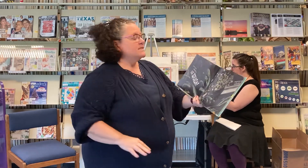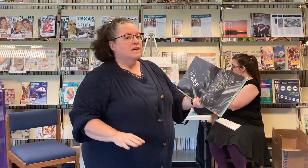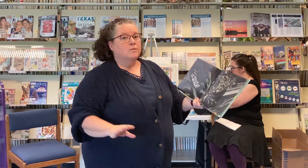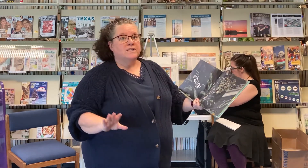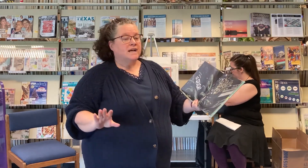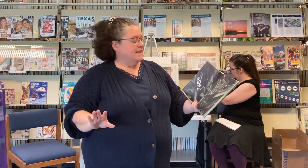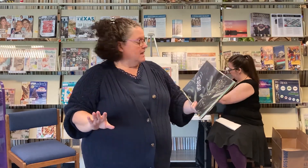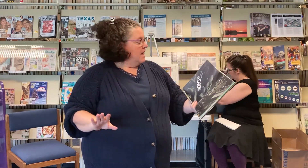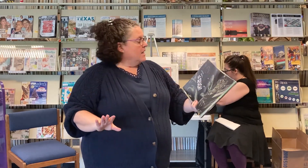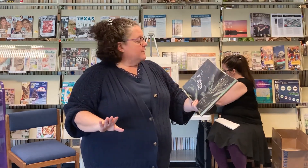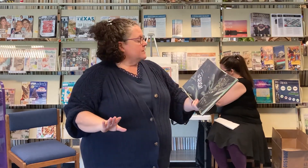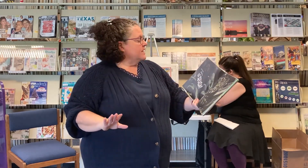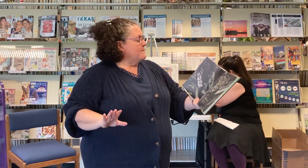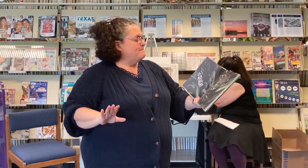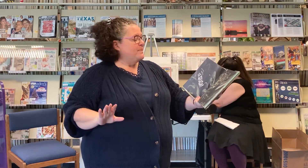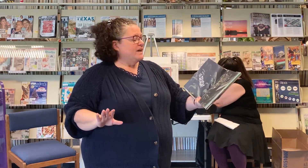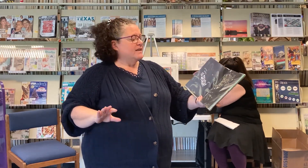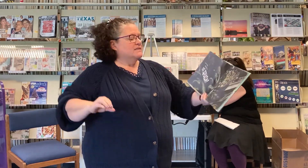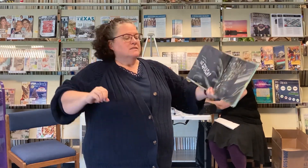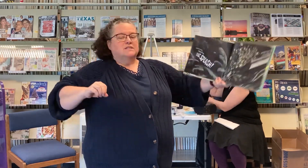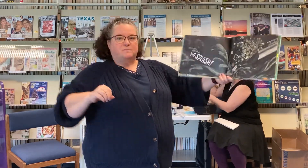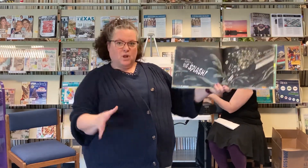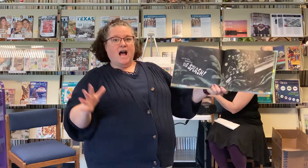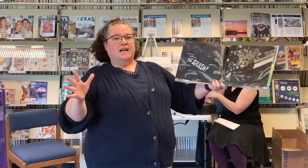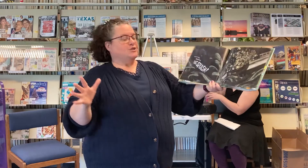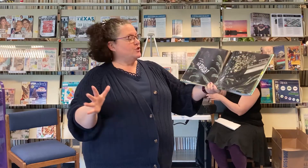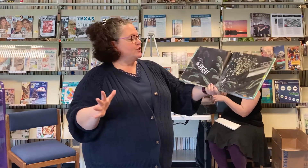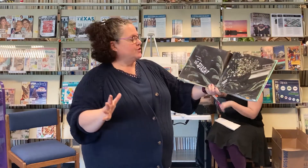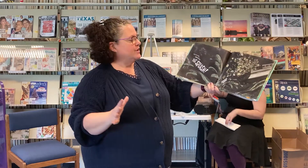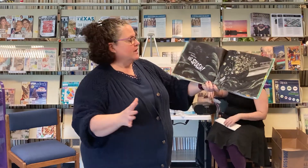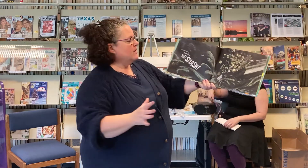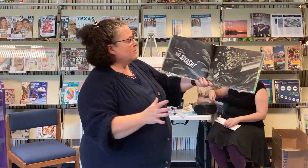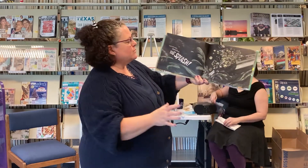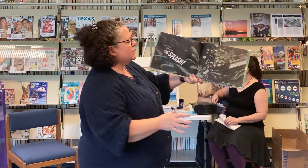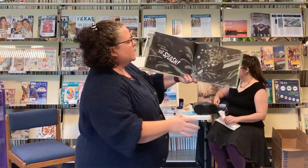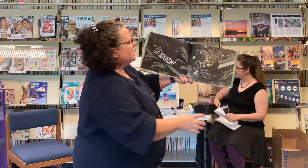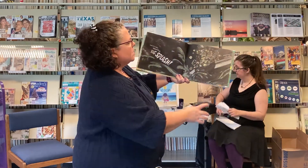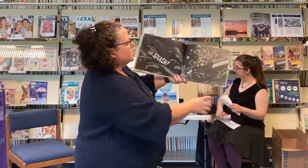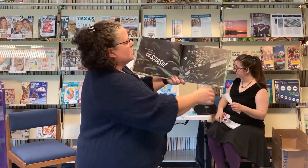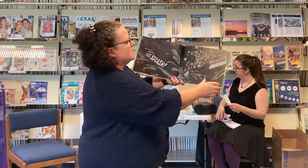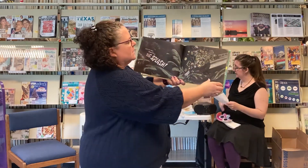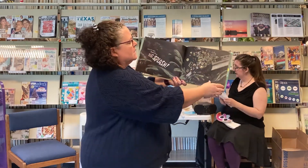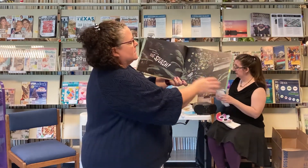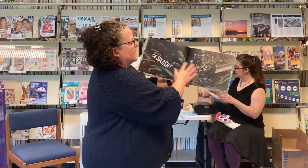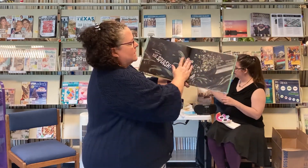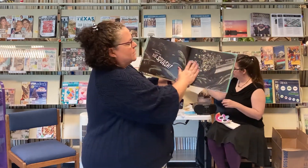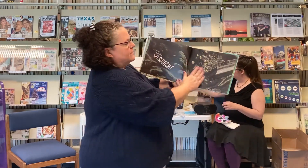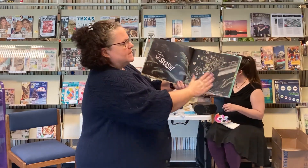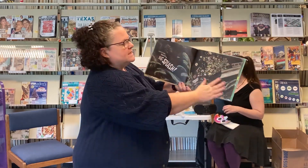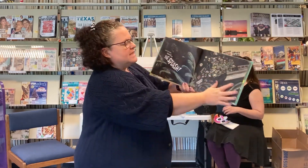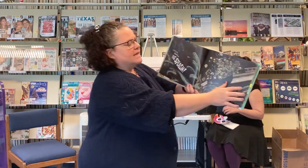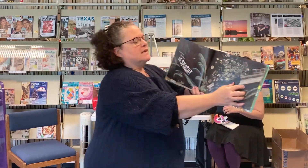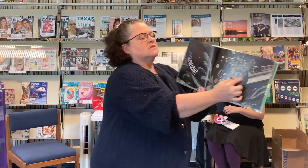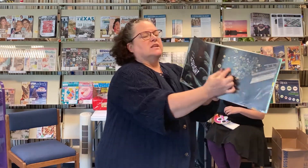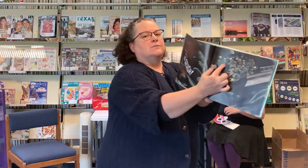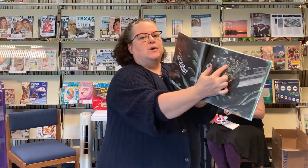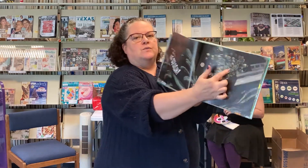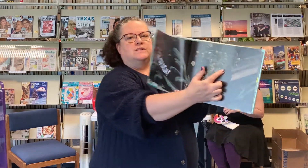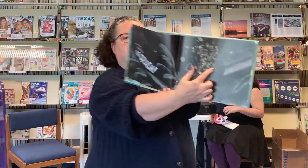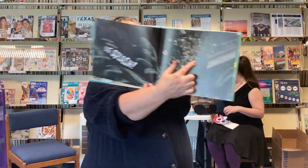Until one night, there's a big splash. Oh no. I don't know if you can see it. It looks like a boat with some stuff